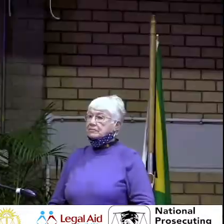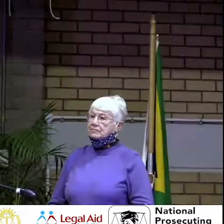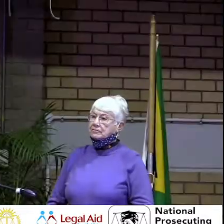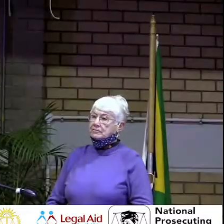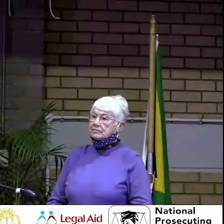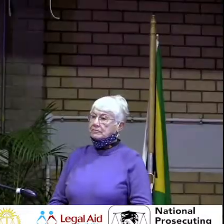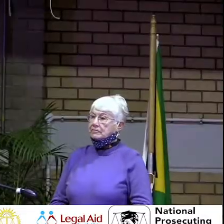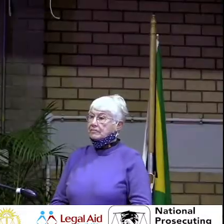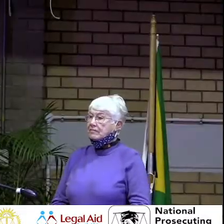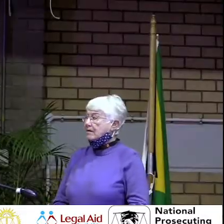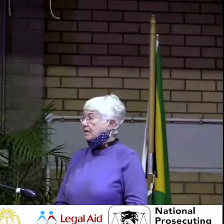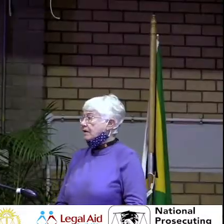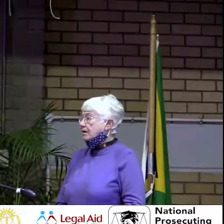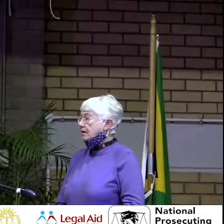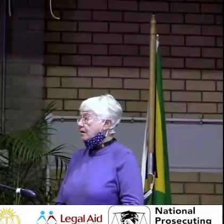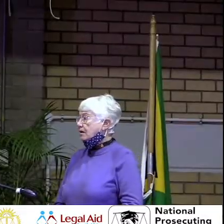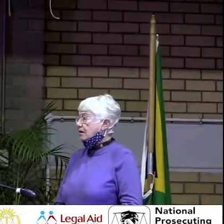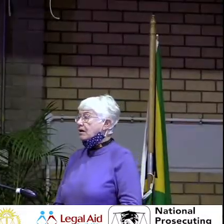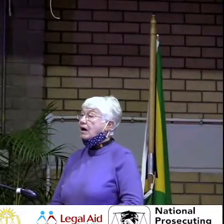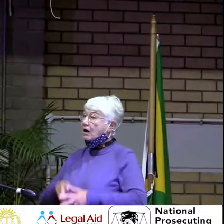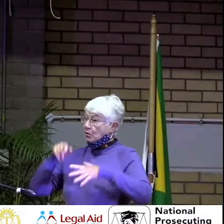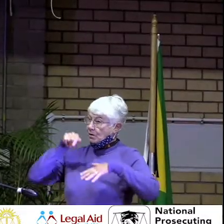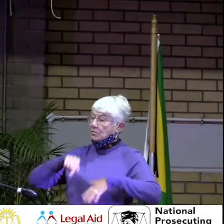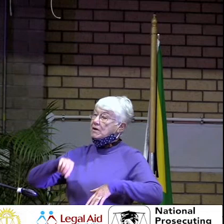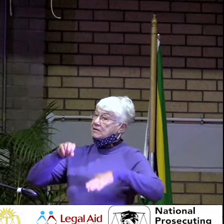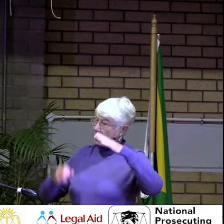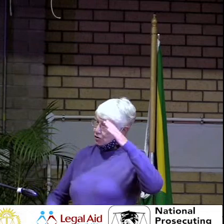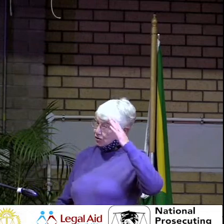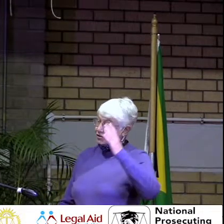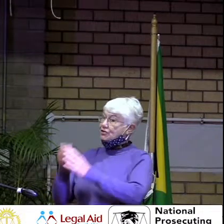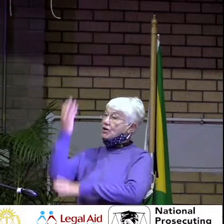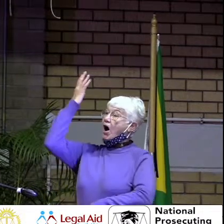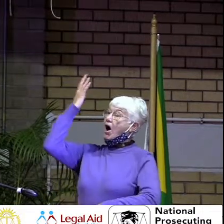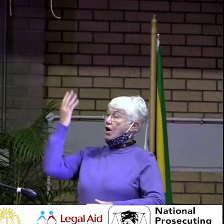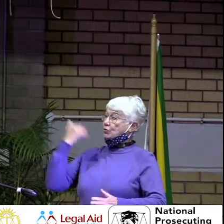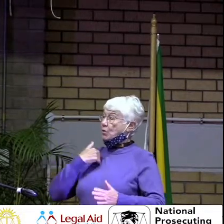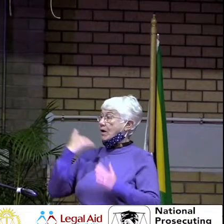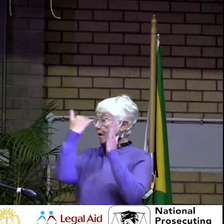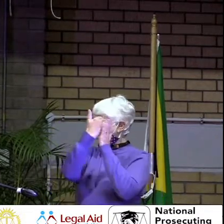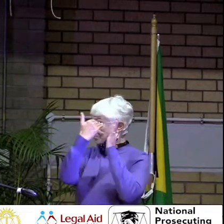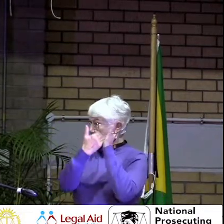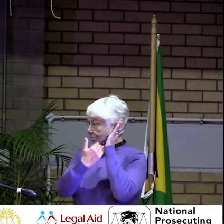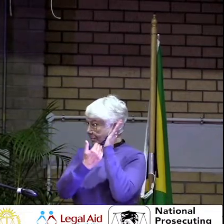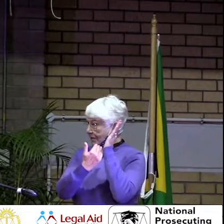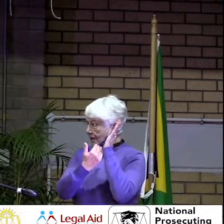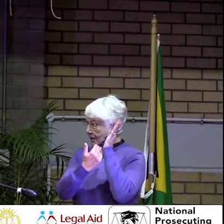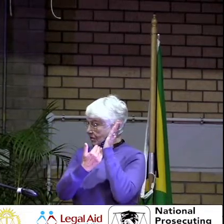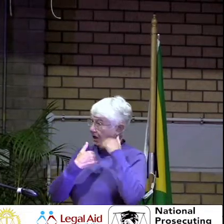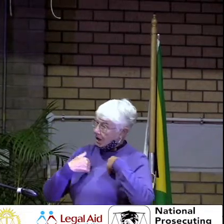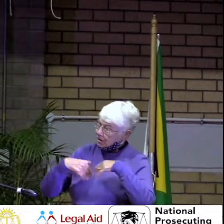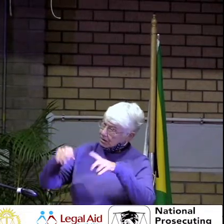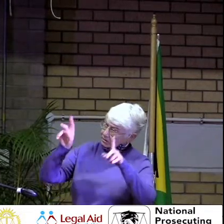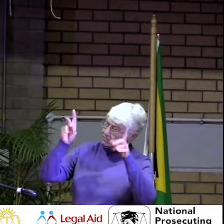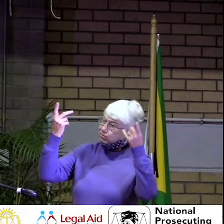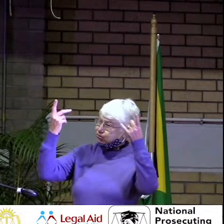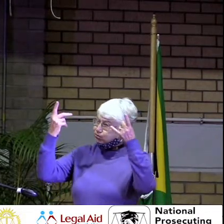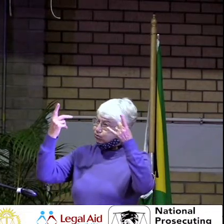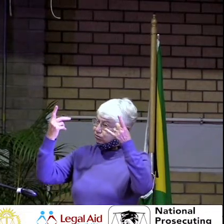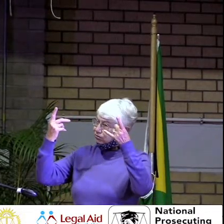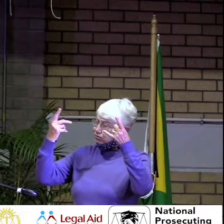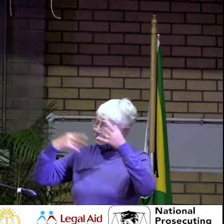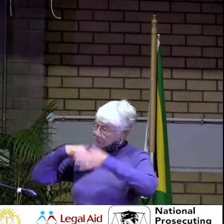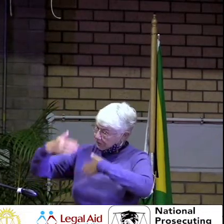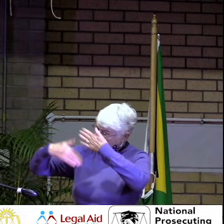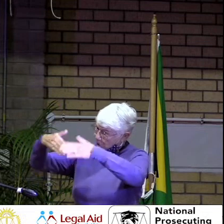Now, I think we need to start our program now, so that we get on with the business that you have come here